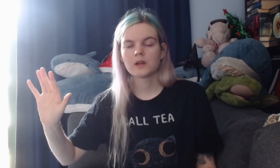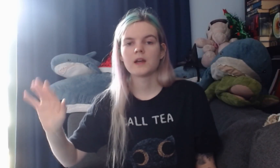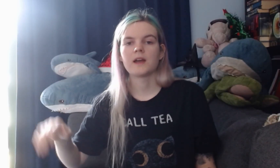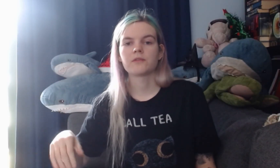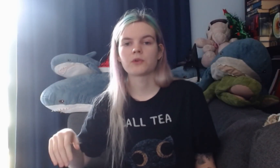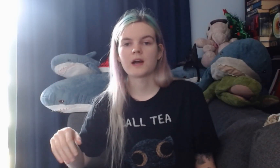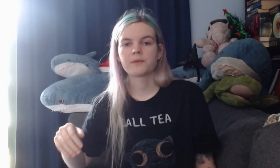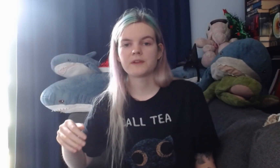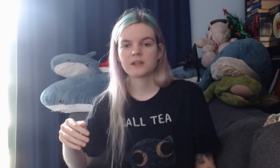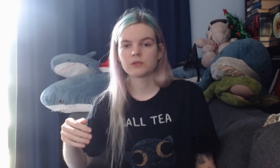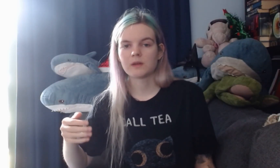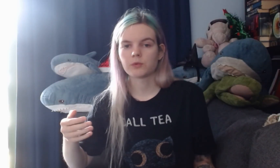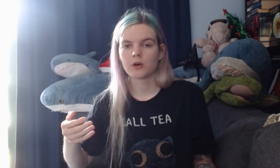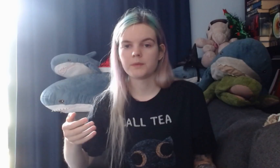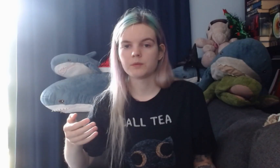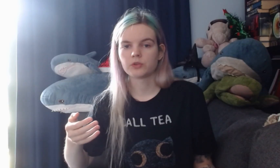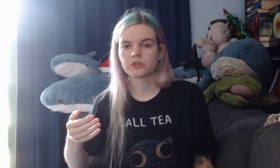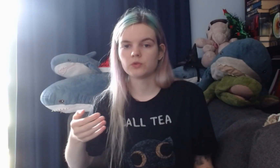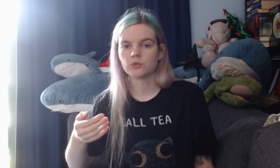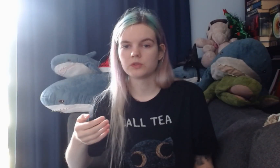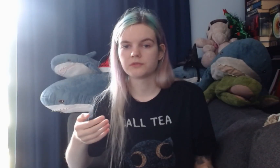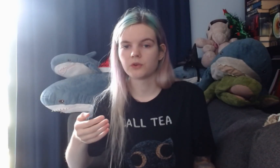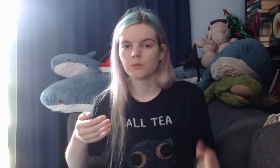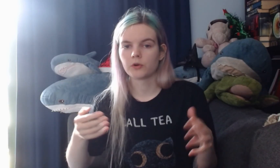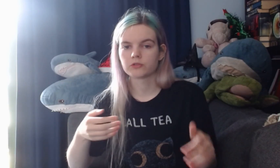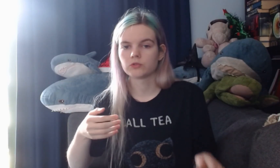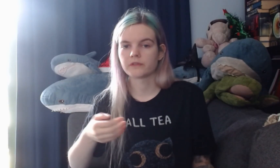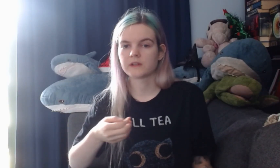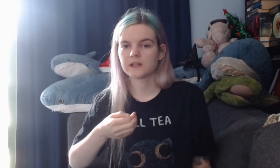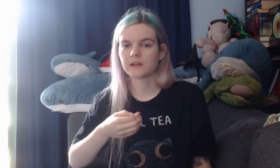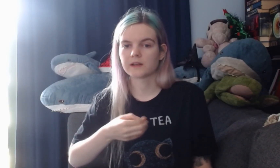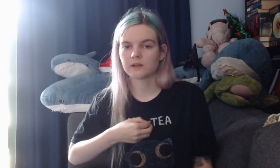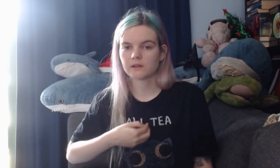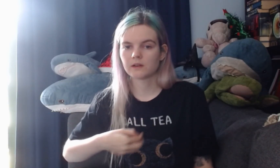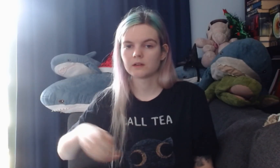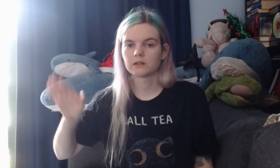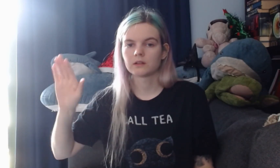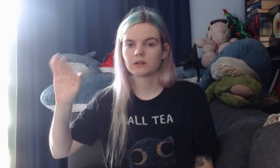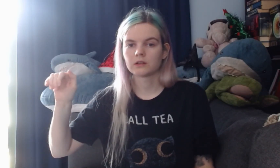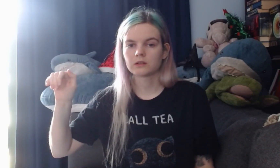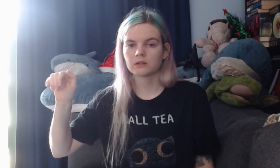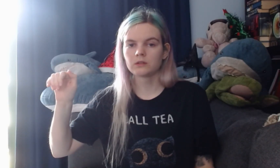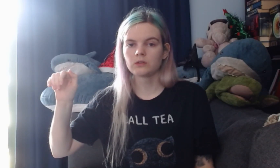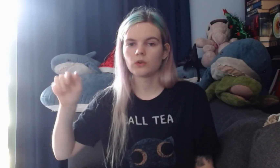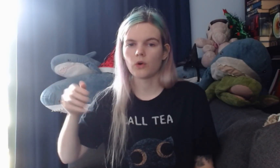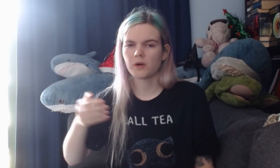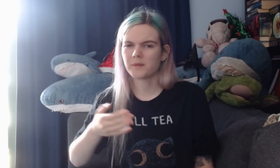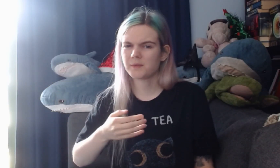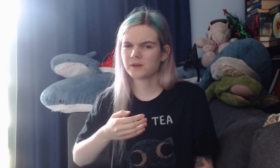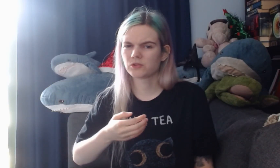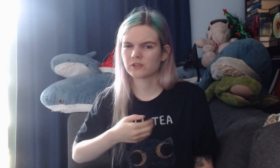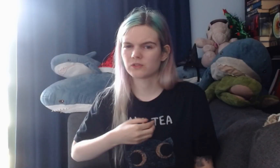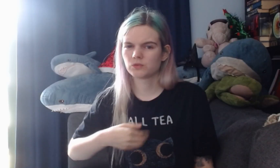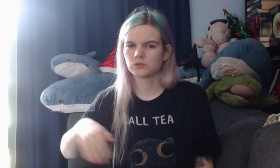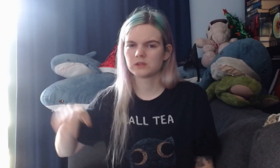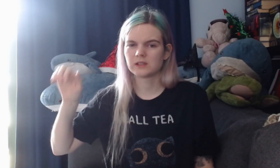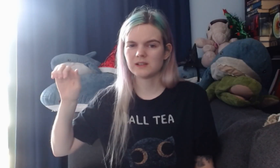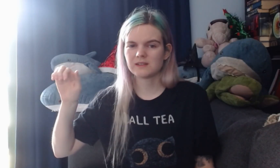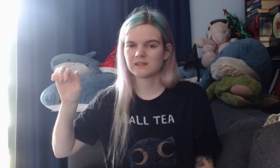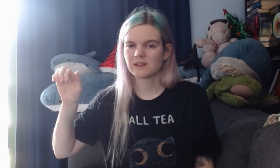And for I'm sick, you then probably would do the full motion to sick, either like this, Or maybe you just do this.